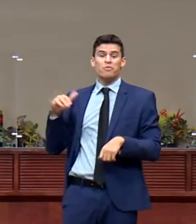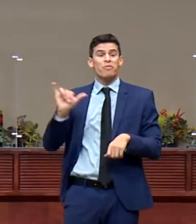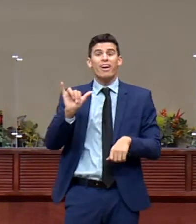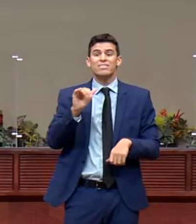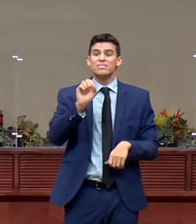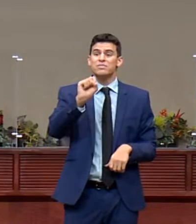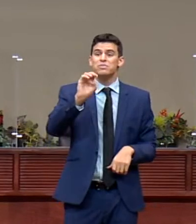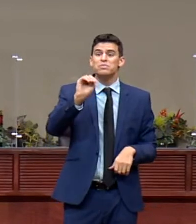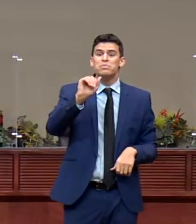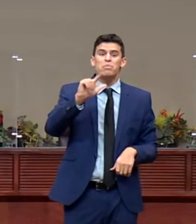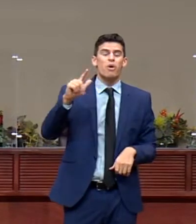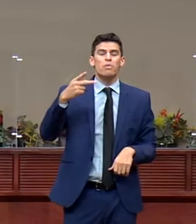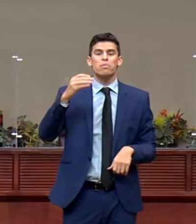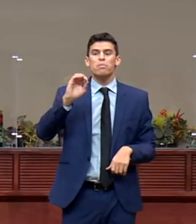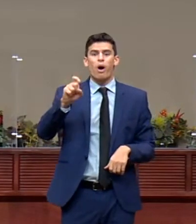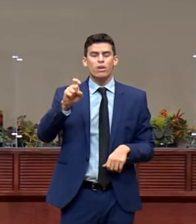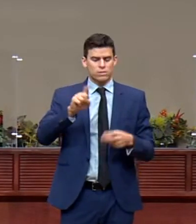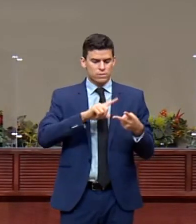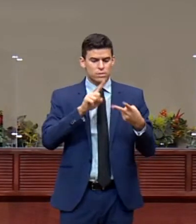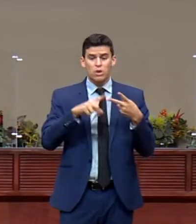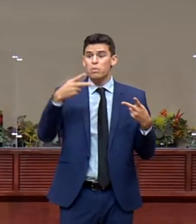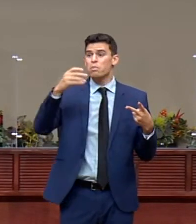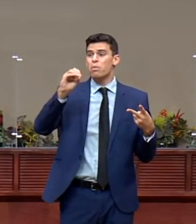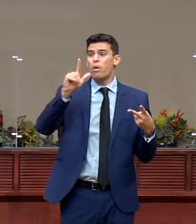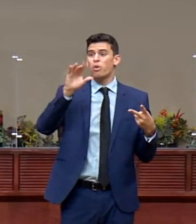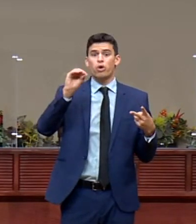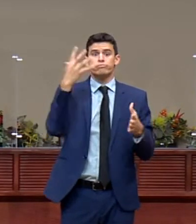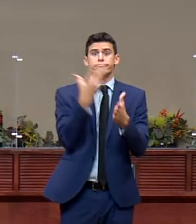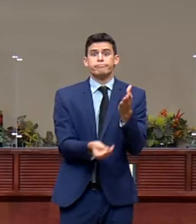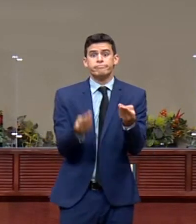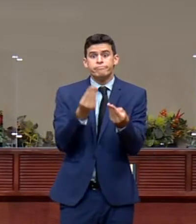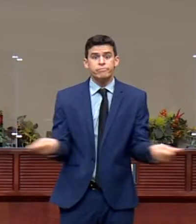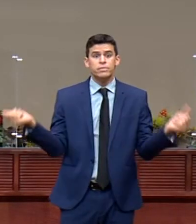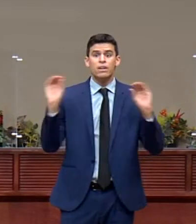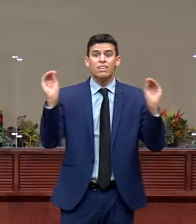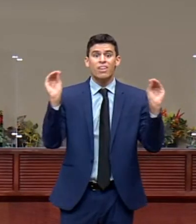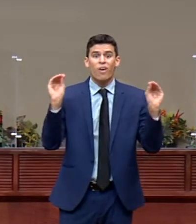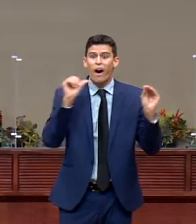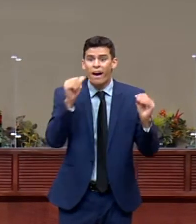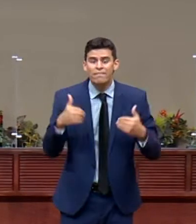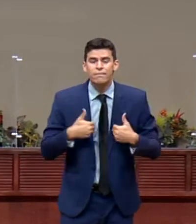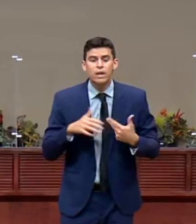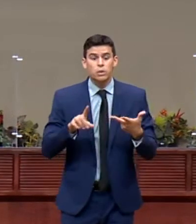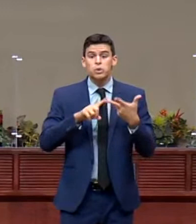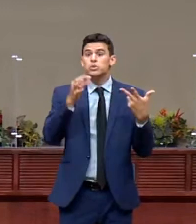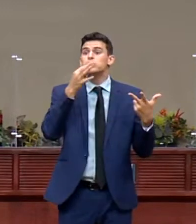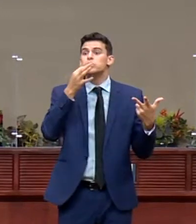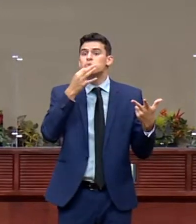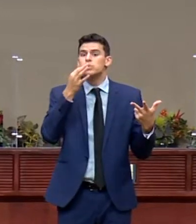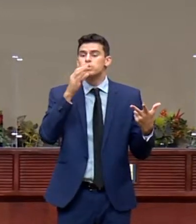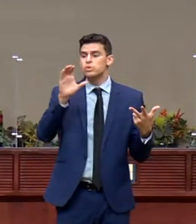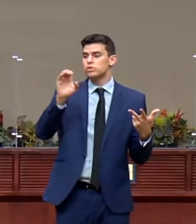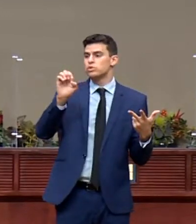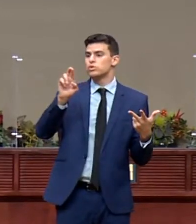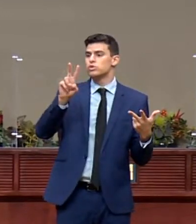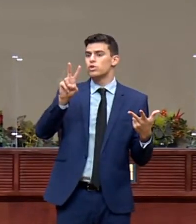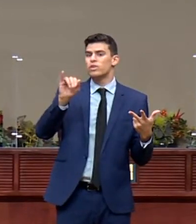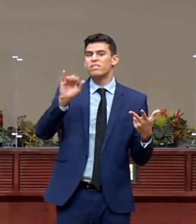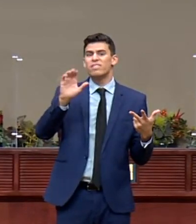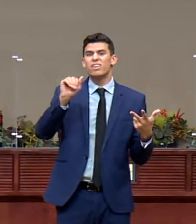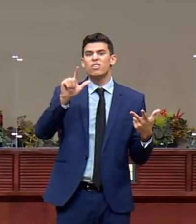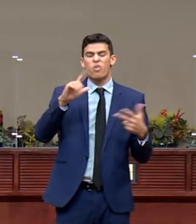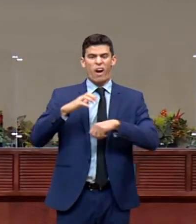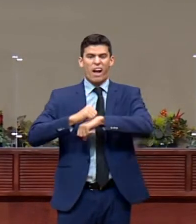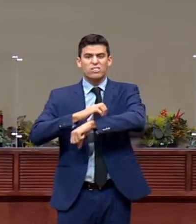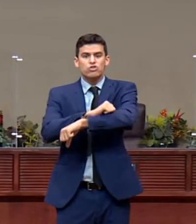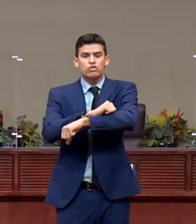chased polio from the Western Hemisphere. We are on the cusp of eliminating cervical cancer from our society with